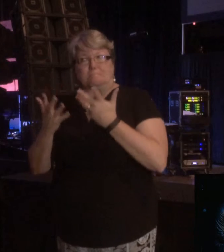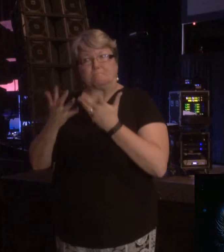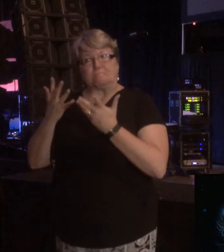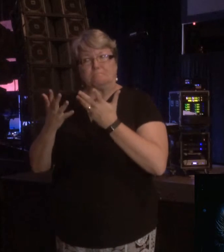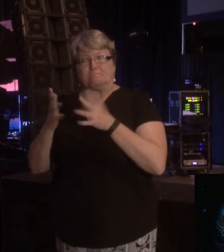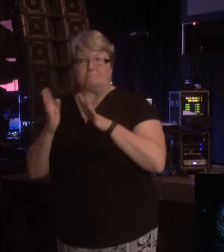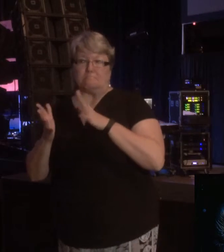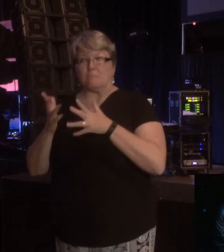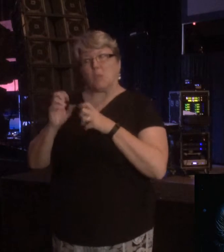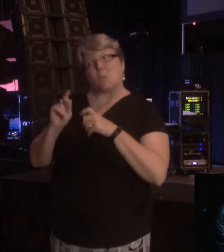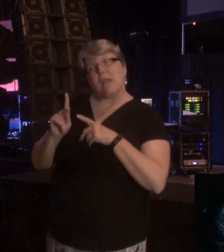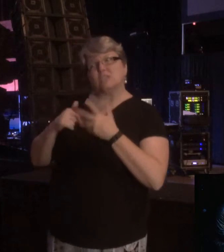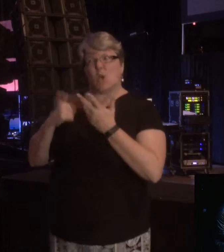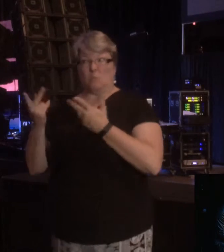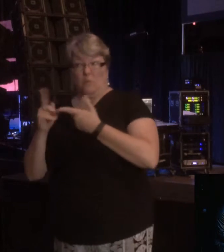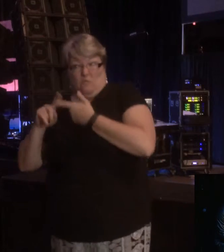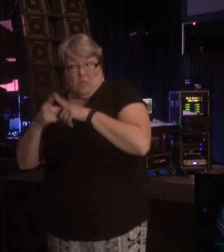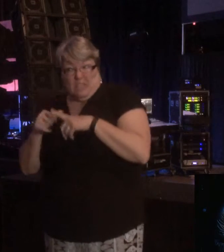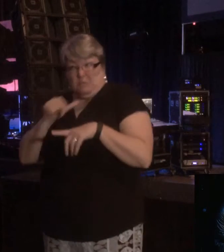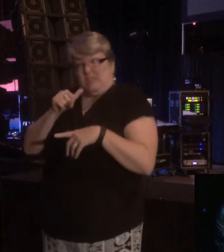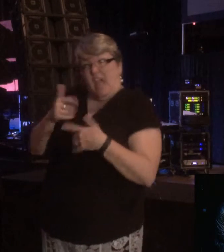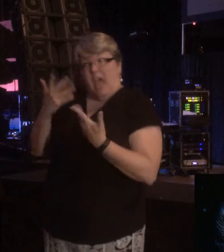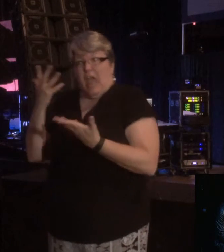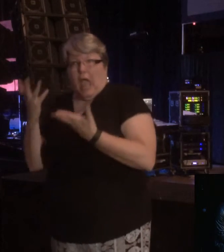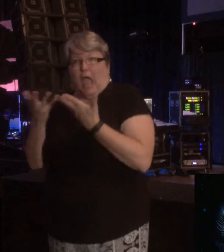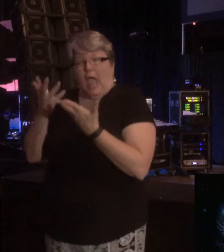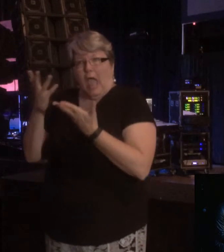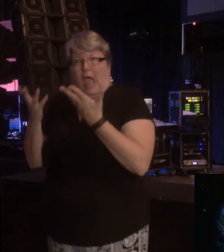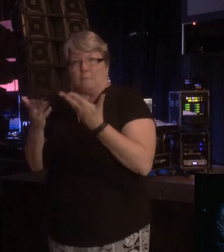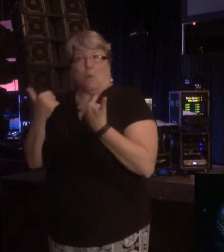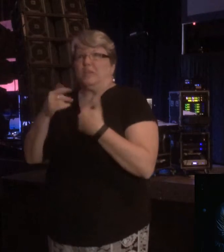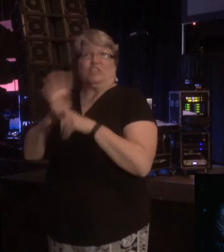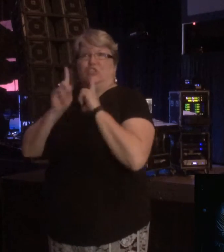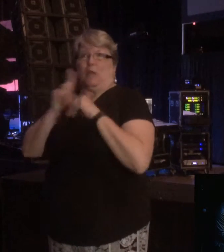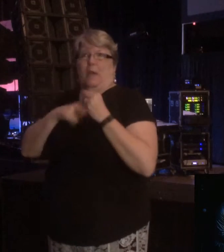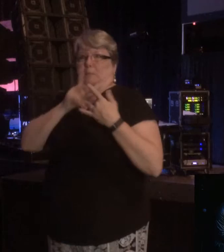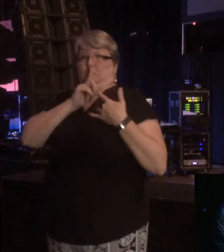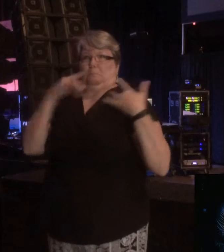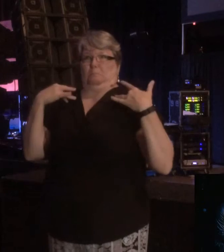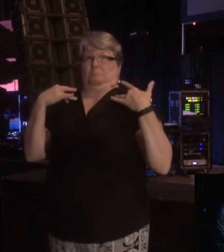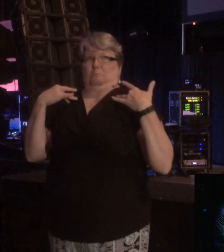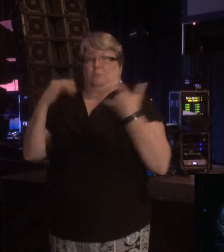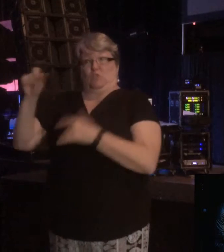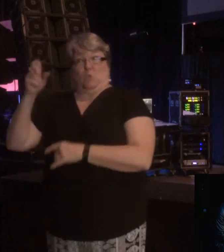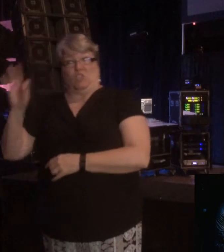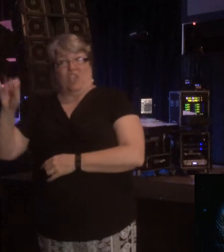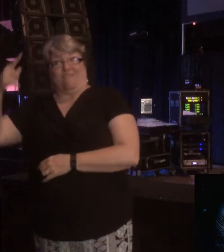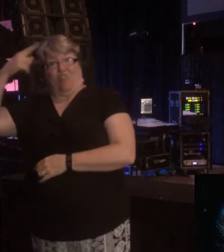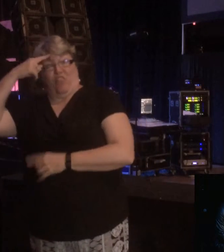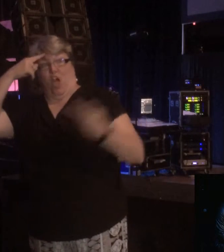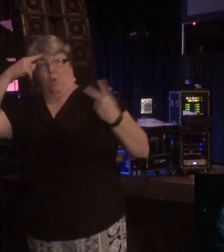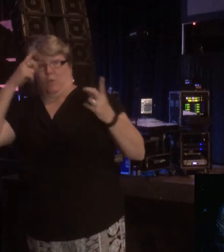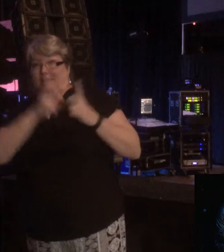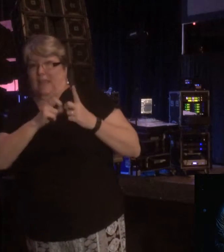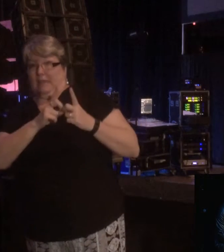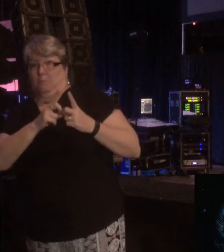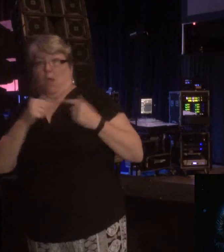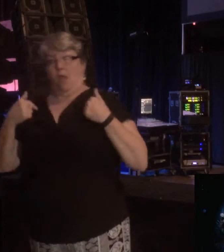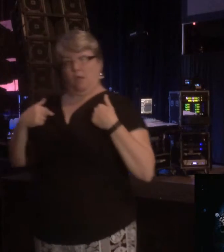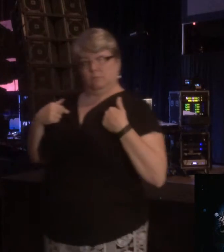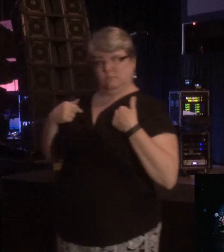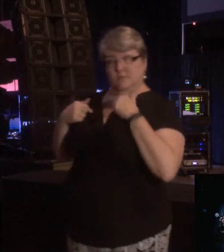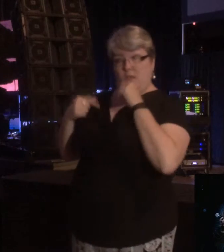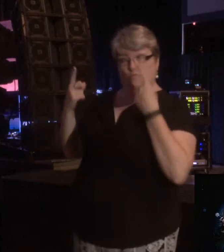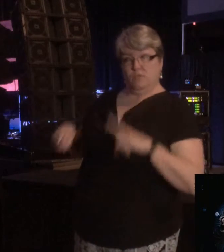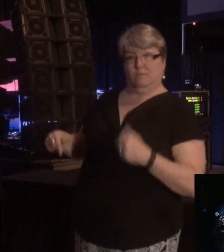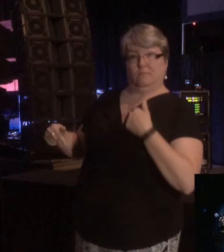experiences in marriage. So it's not the full story. We don't have time for that. But it's part of the story. So we figured we'd let the Johnsons start and